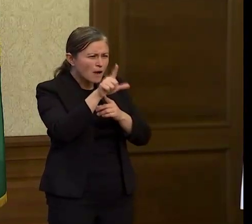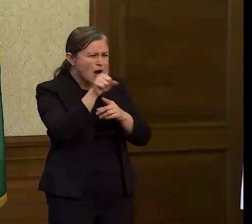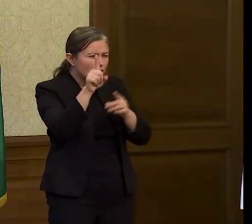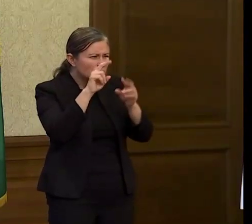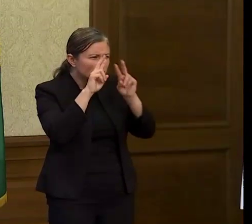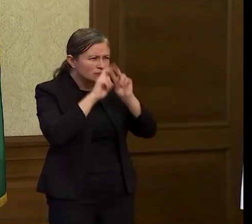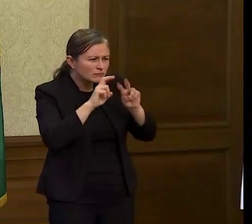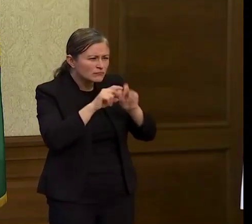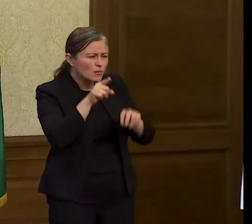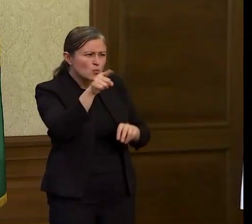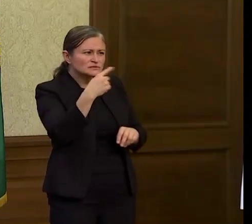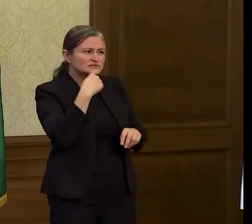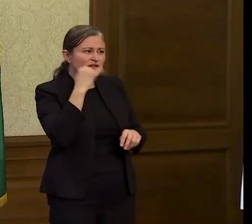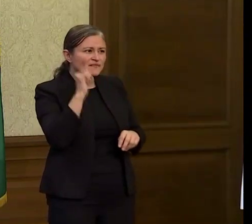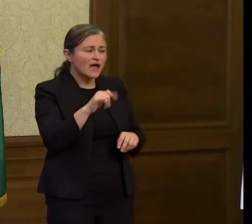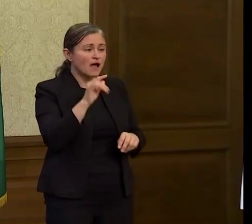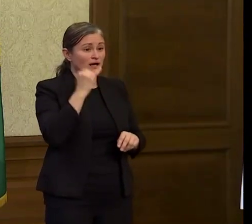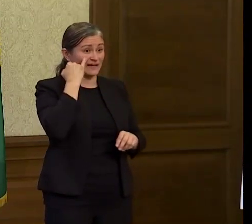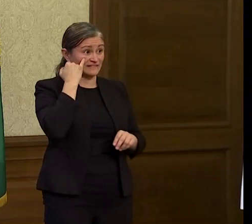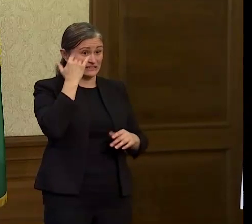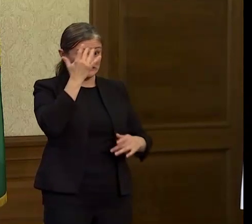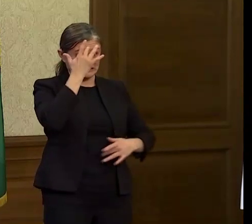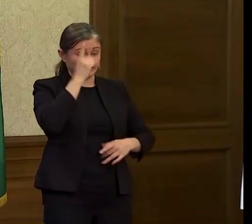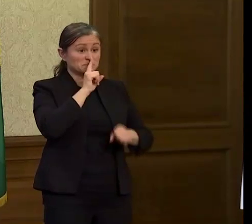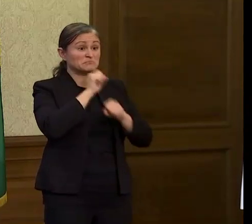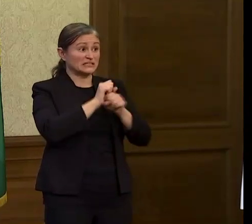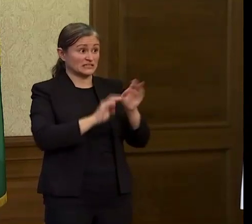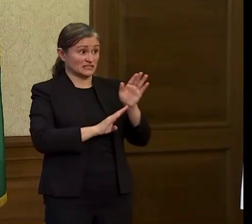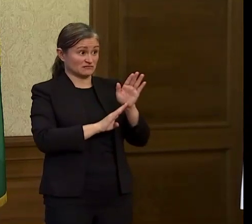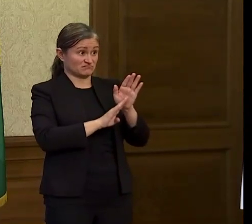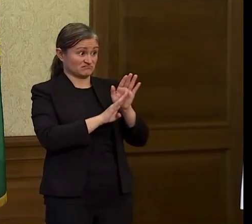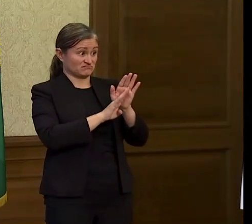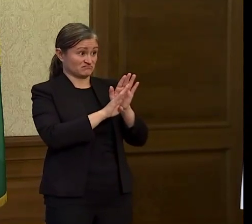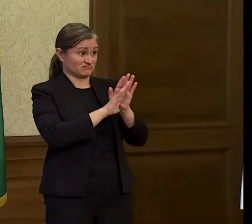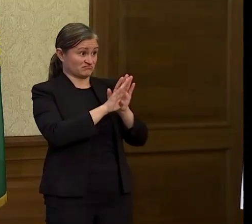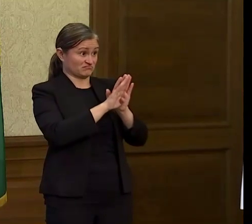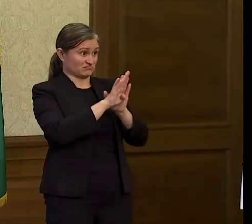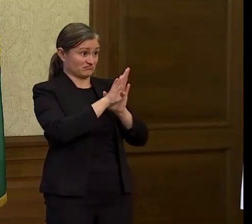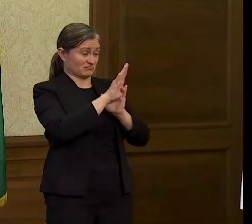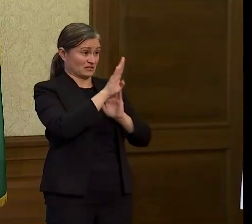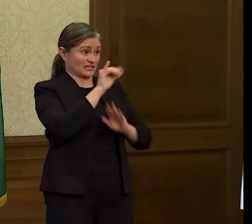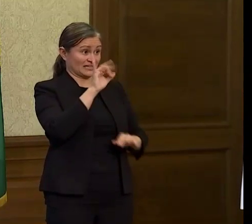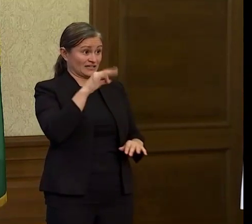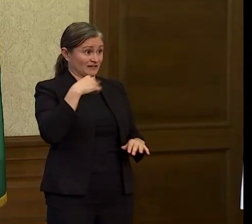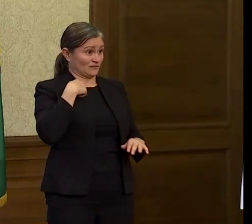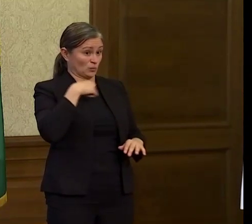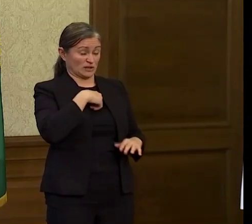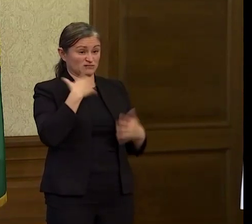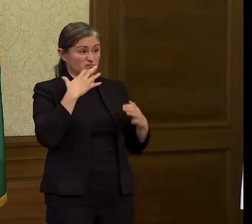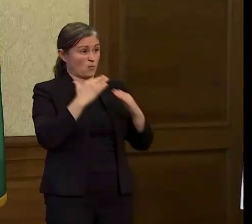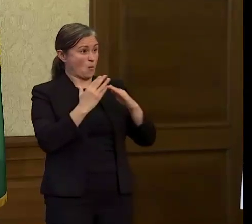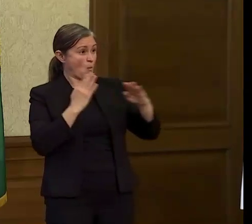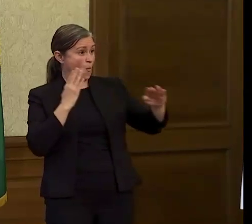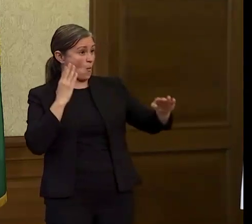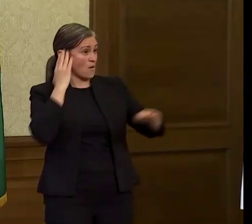does exceed capacity, has a disaster standard of care been completed or is it underway? And what kind of